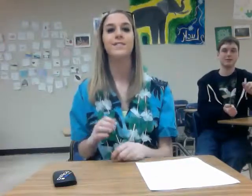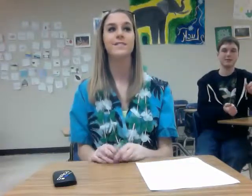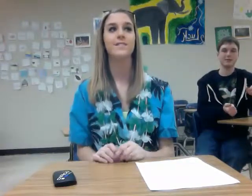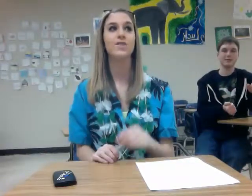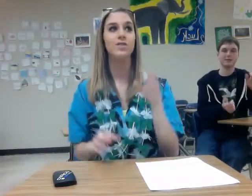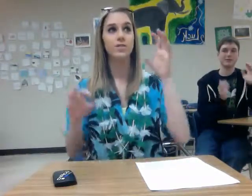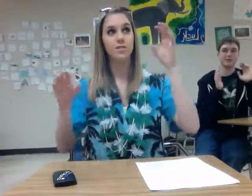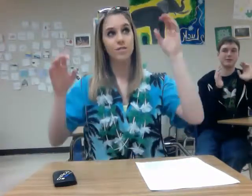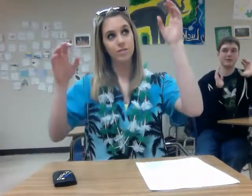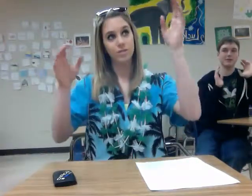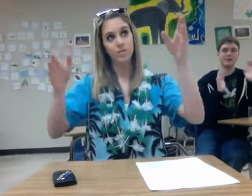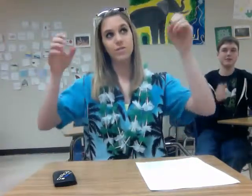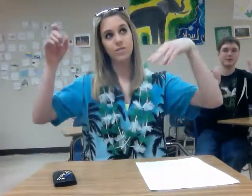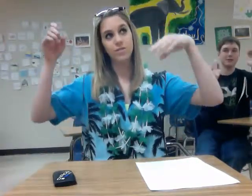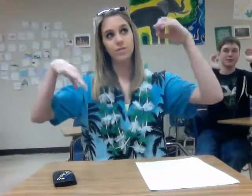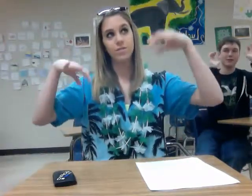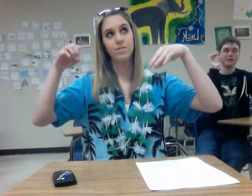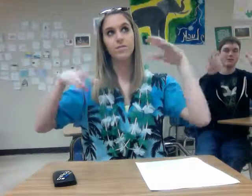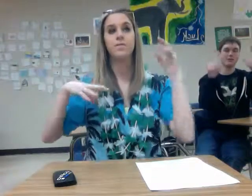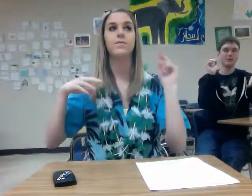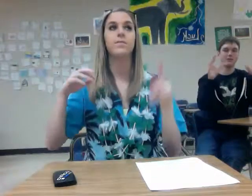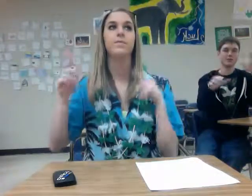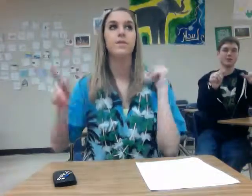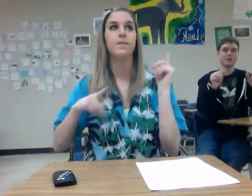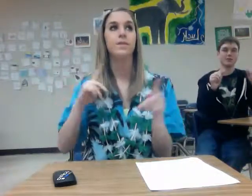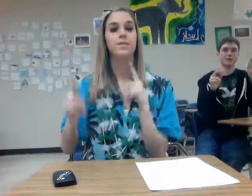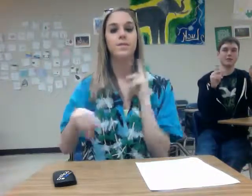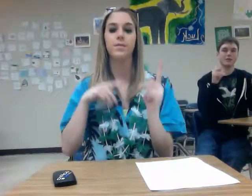street light people